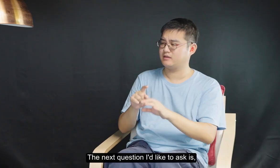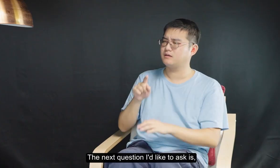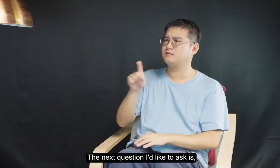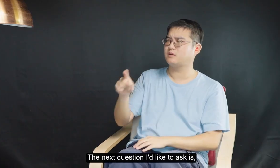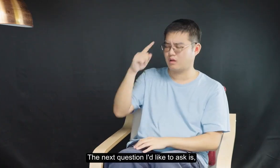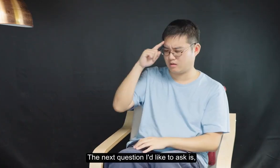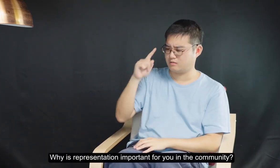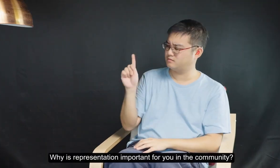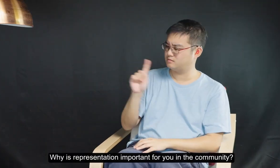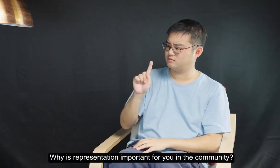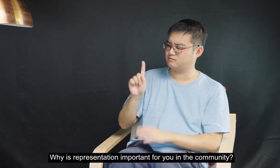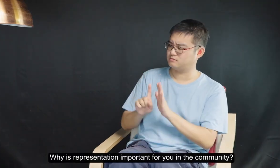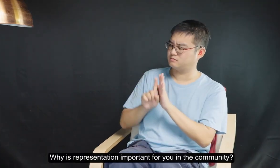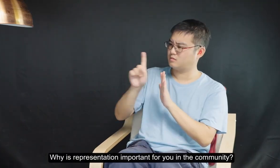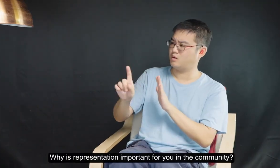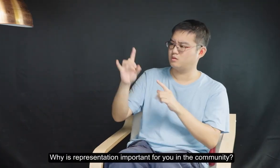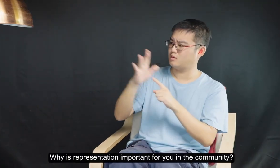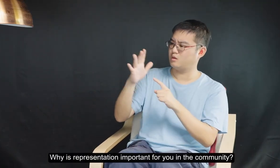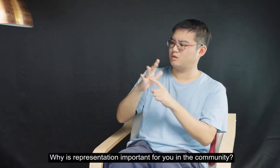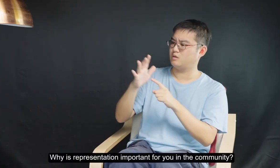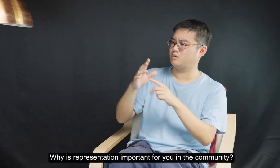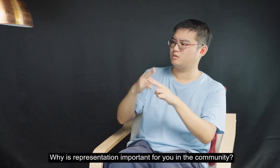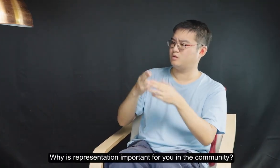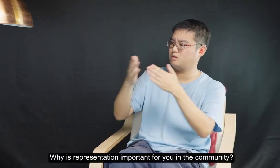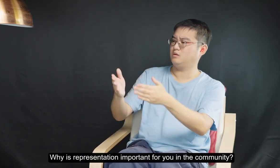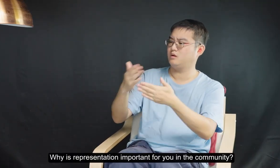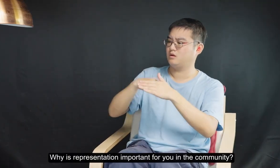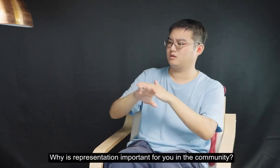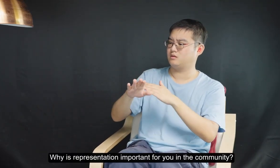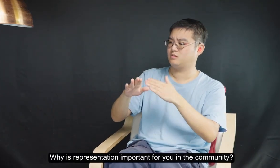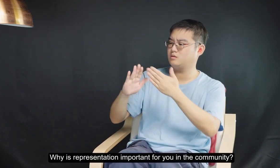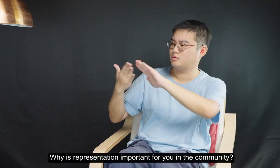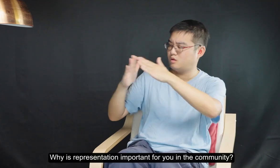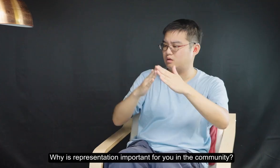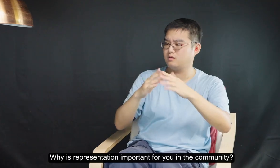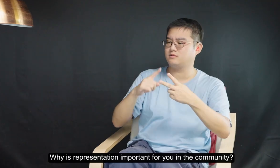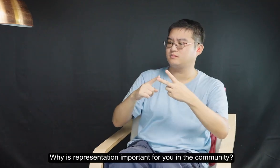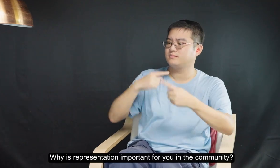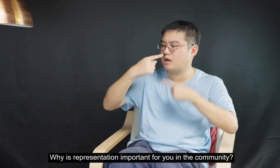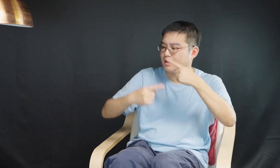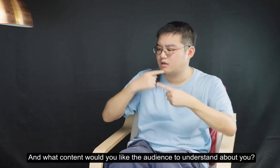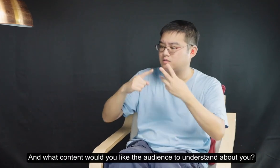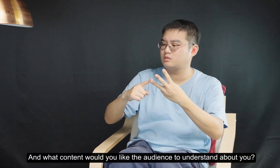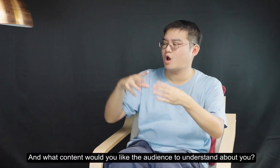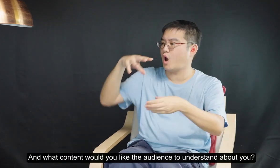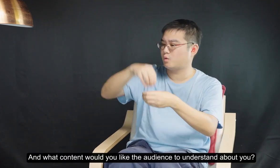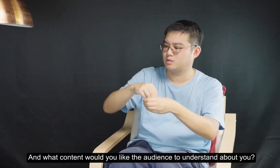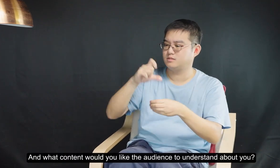is, why is representation important for you in the community? And what content would